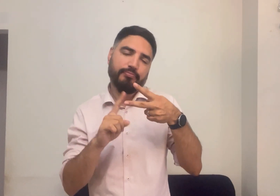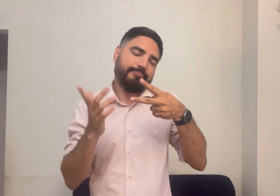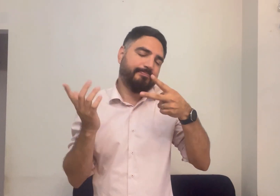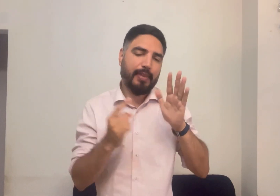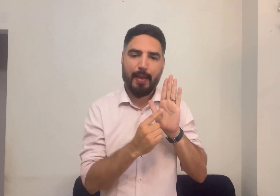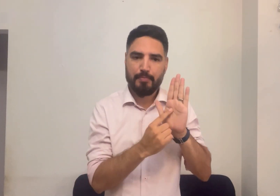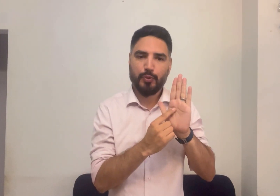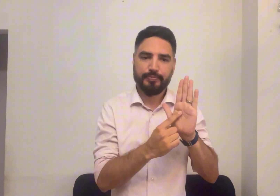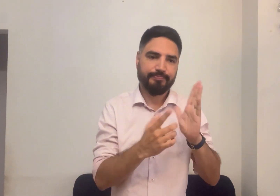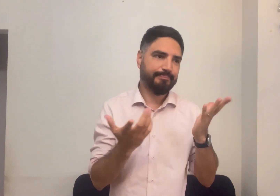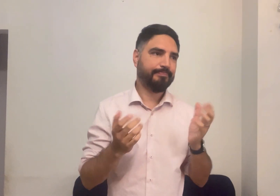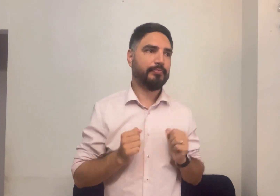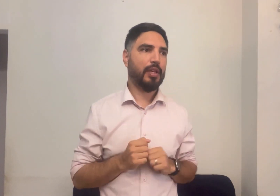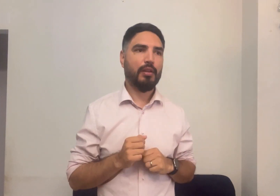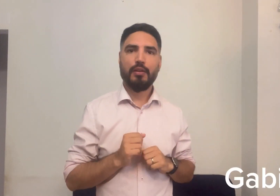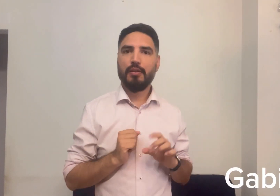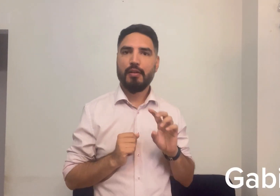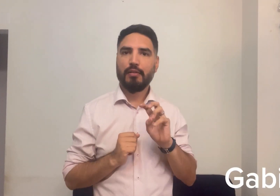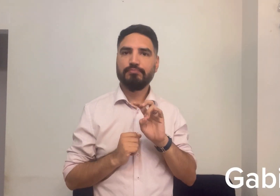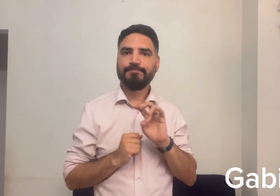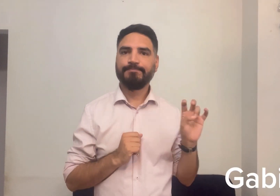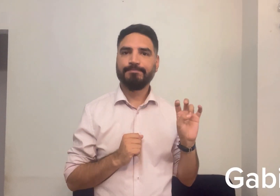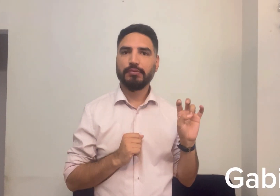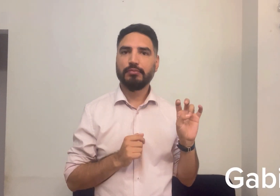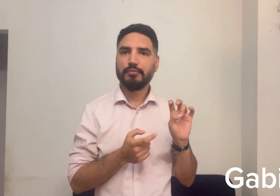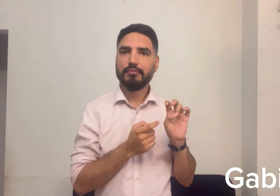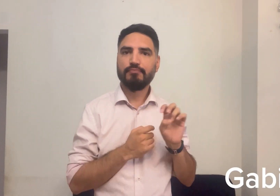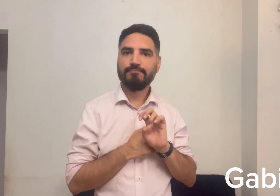Another example, the sign for error.